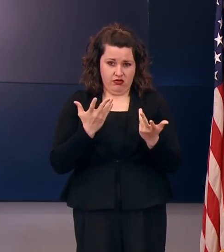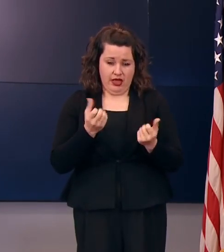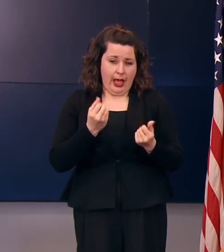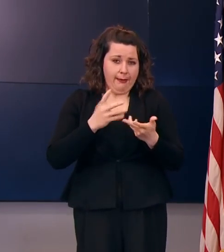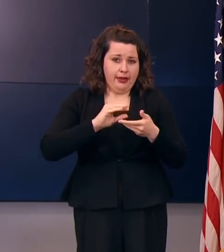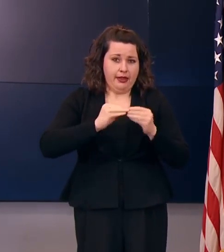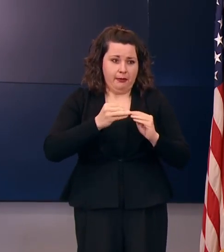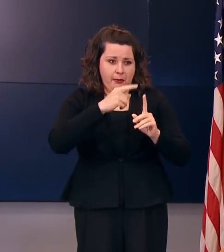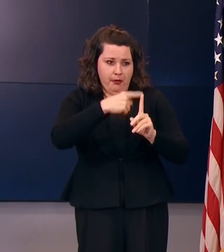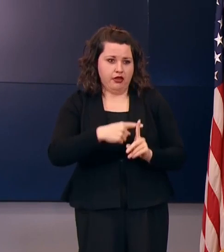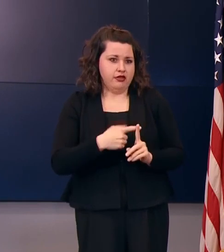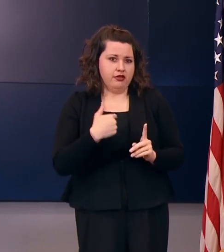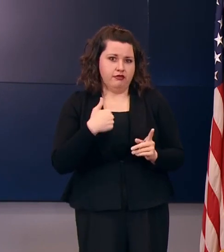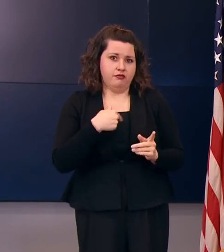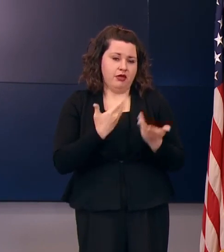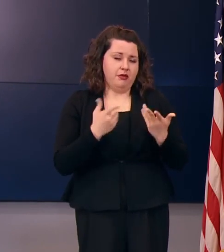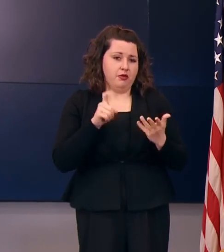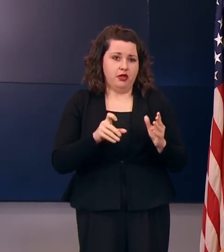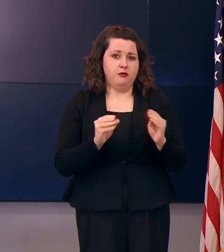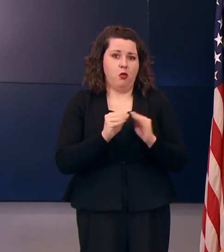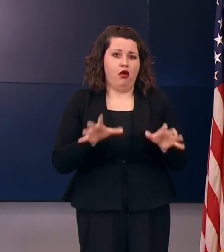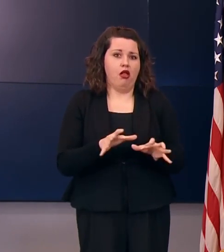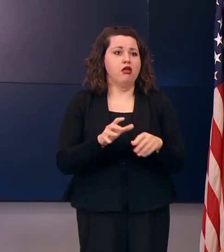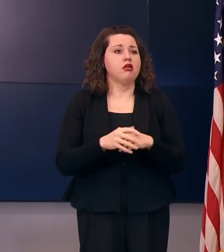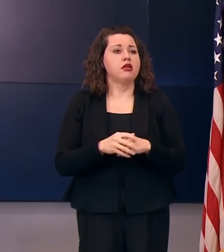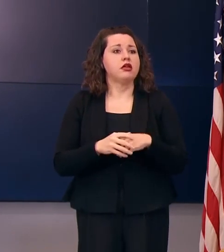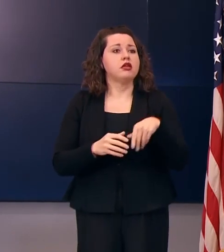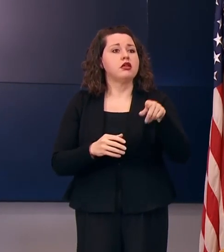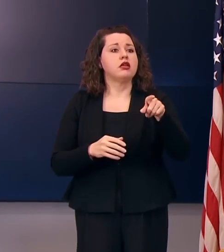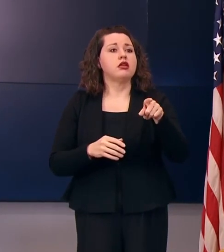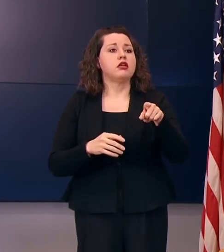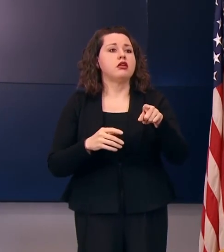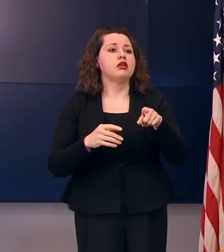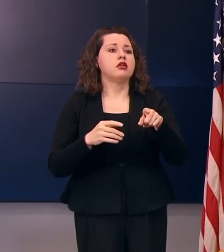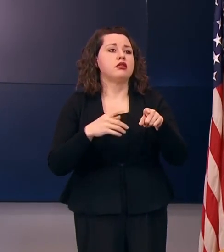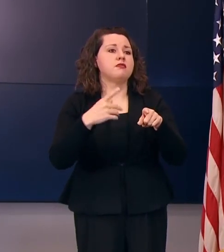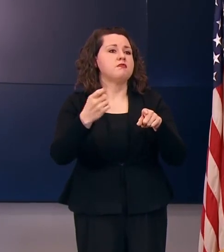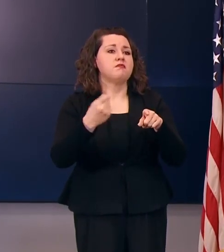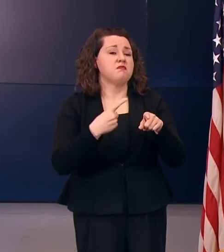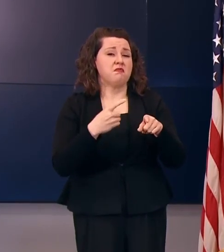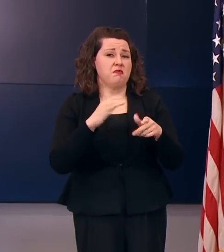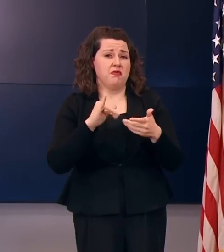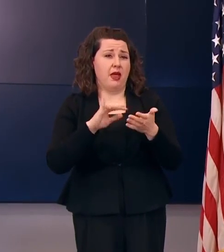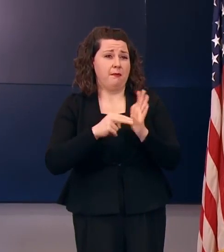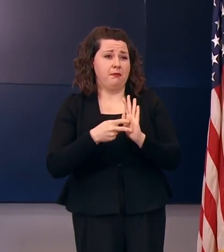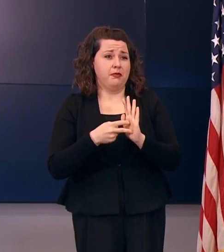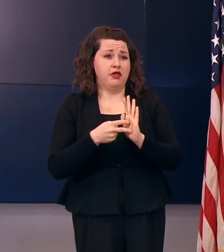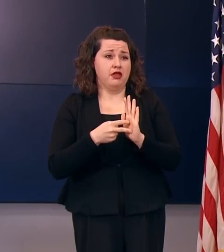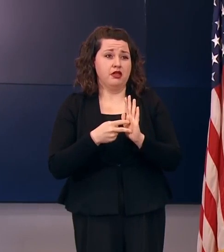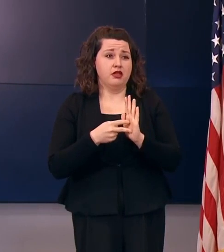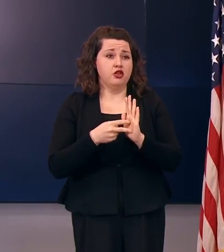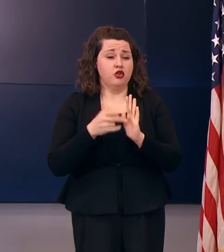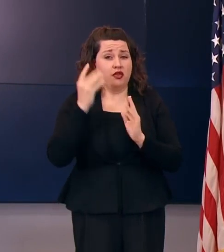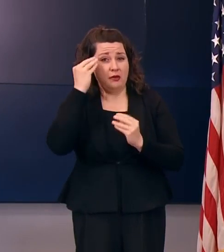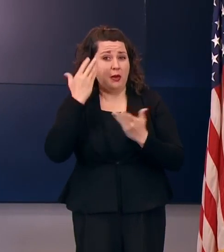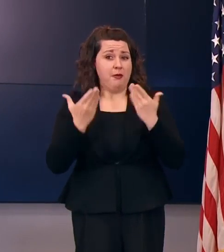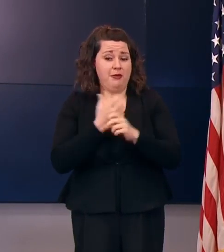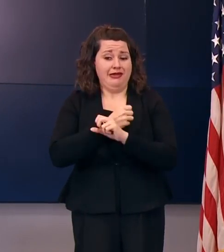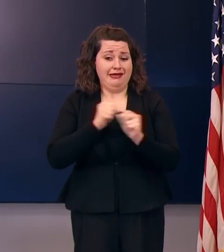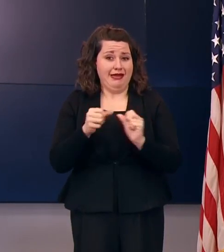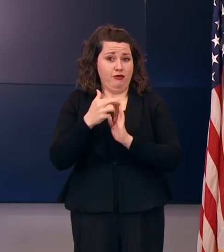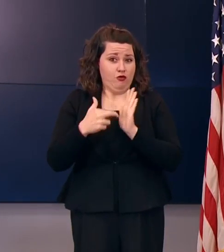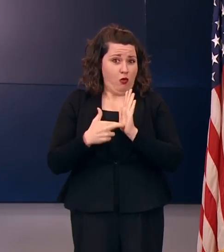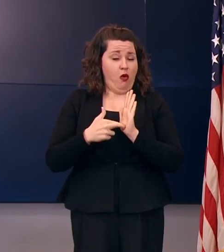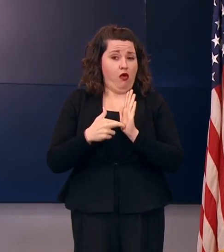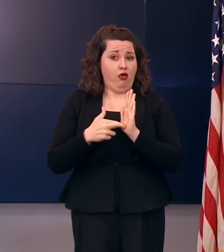of positive that we would need to take further actions. So is that to say that you're kind of boosting or looking at boosting safety regulations